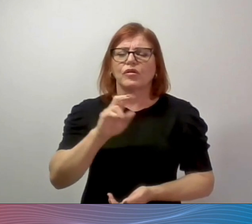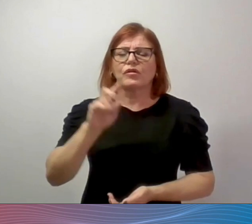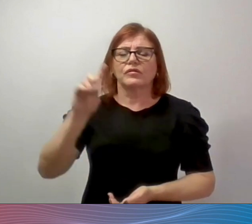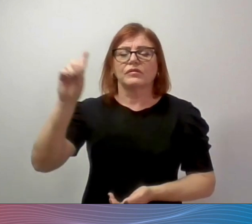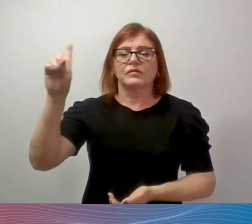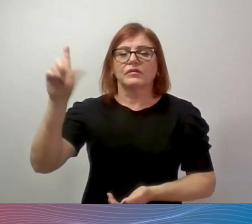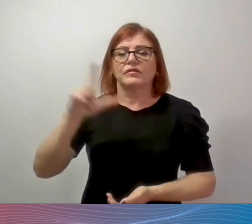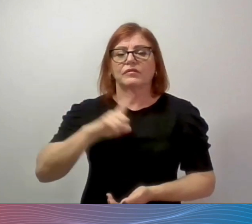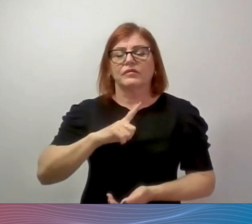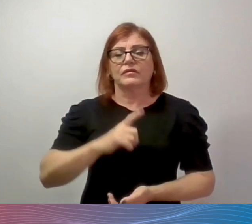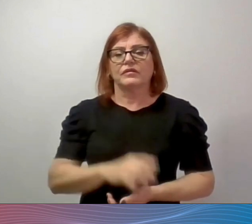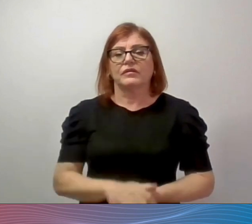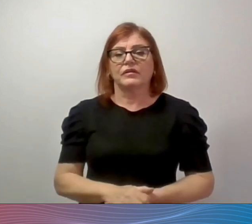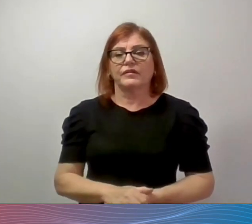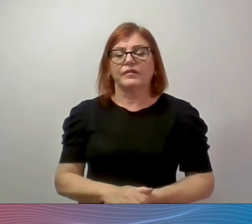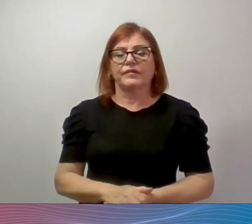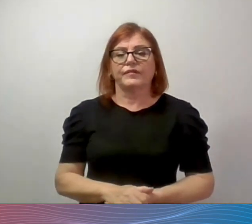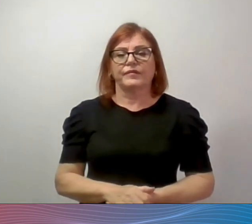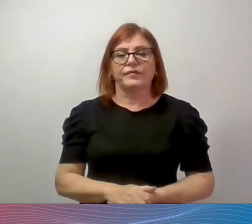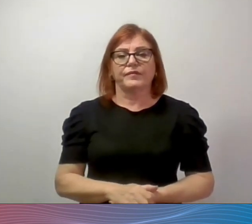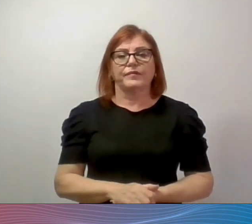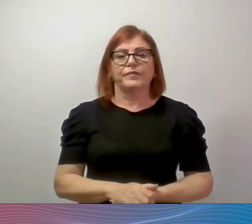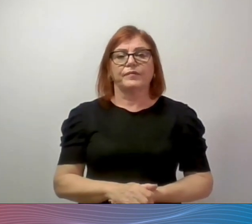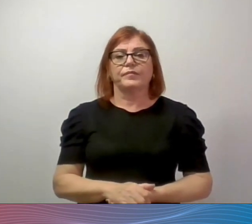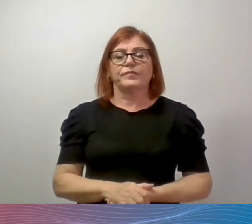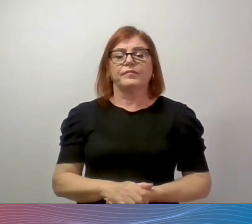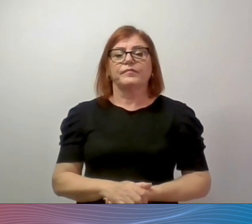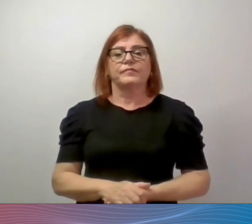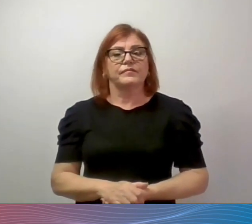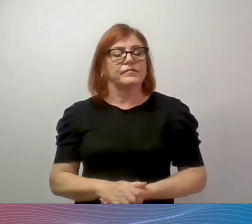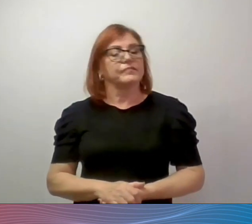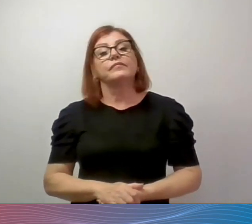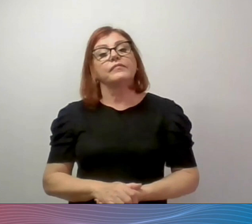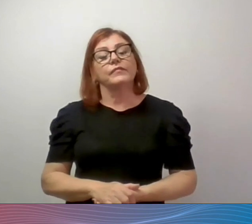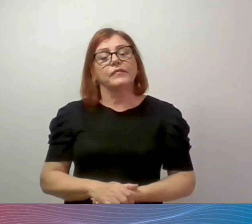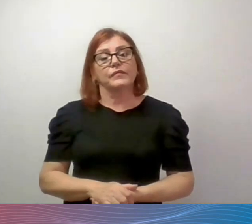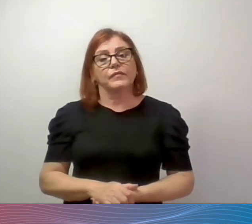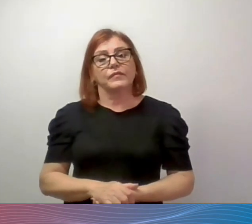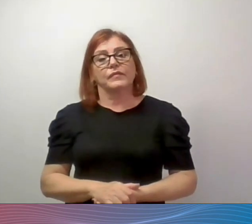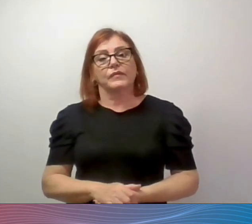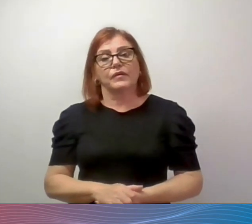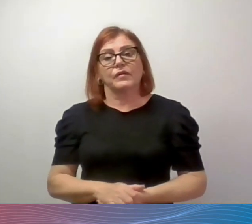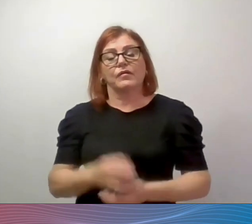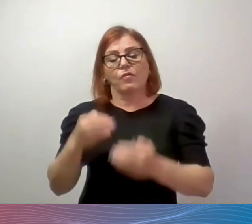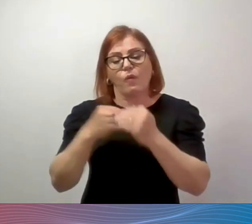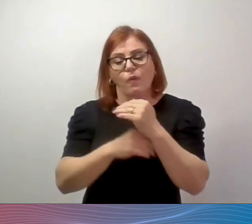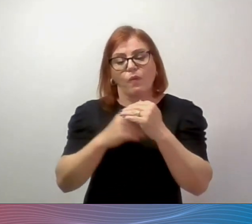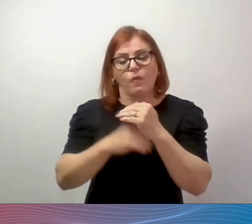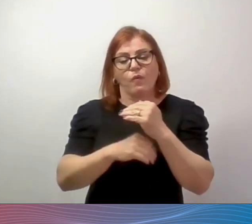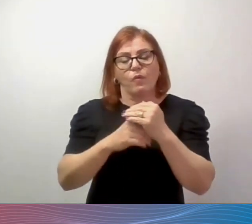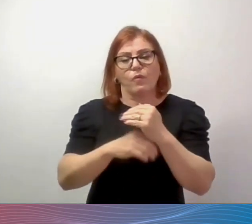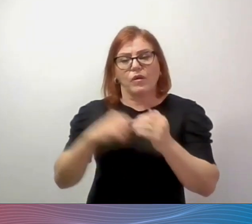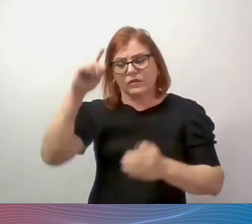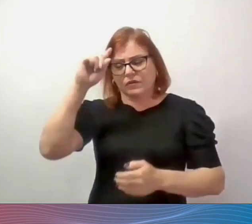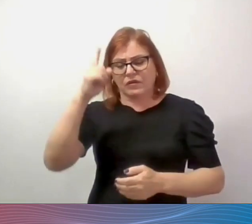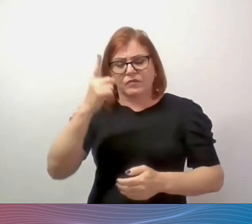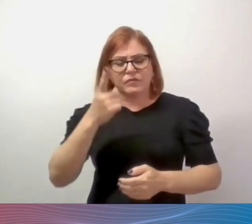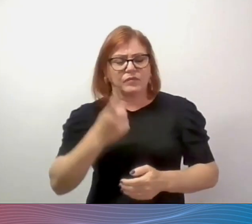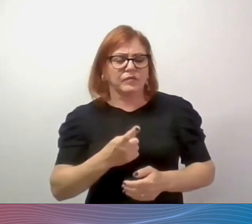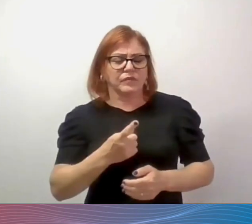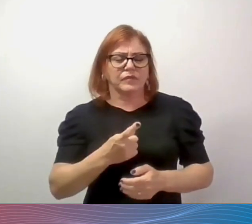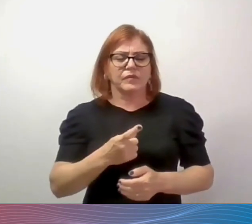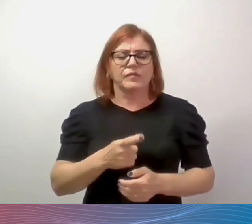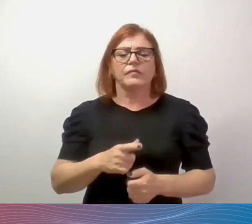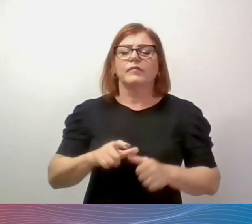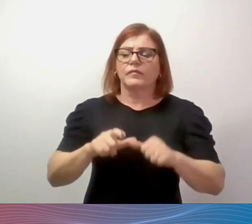Se guardares os meus mandamentos, permanecereis no meu amor. If you keep my commandments, you will